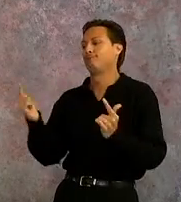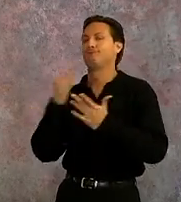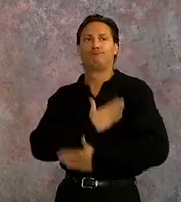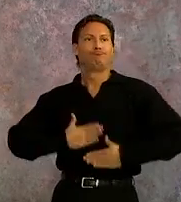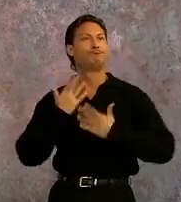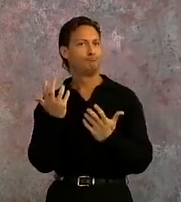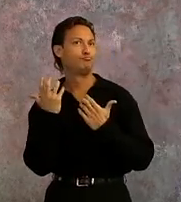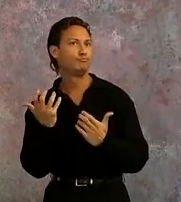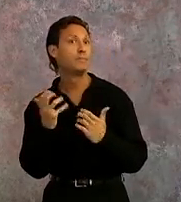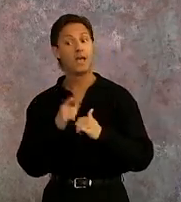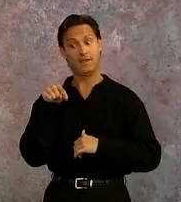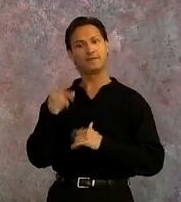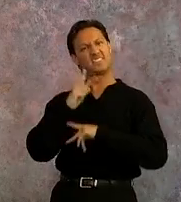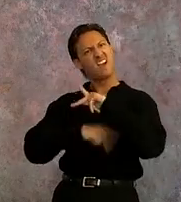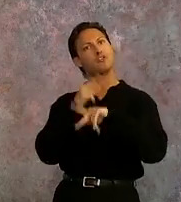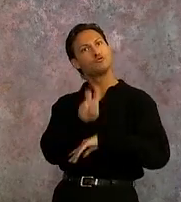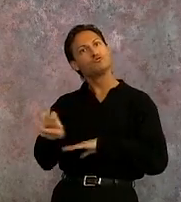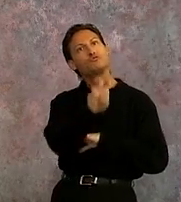And a trip like this should be fun and can be fun with the right